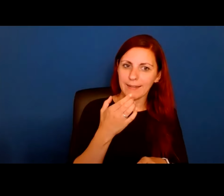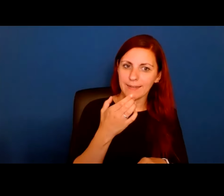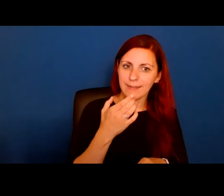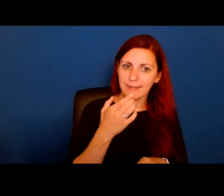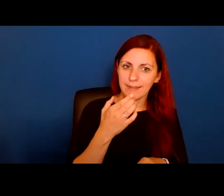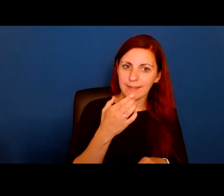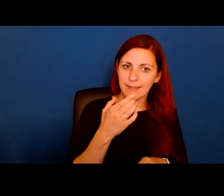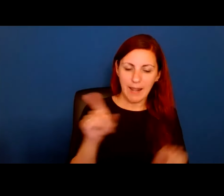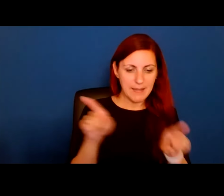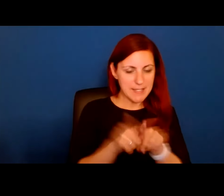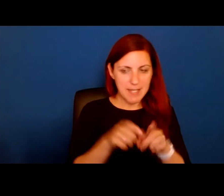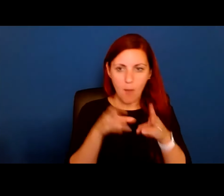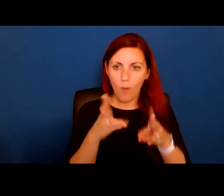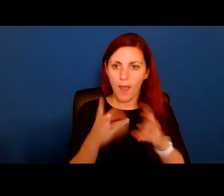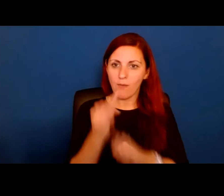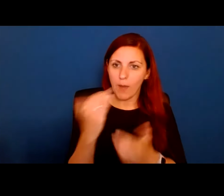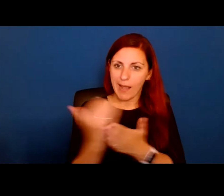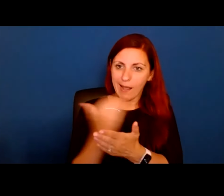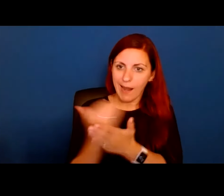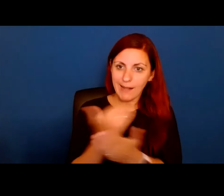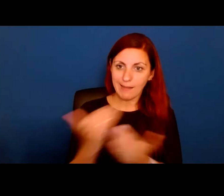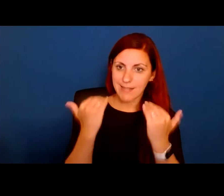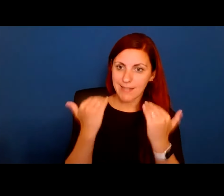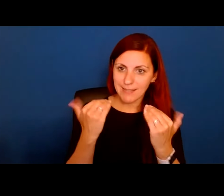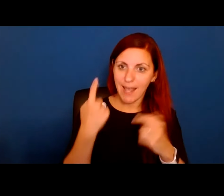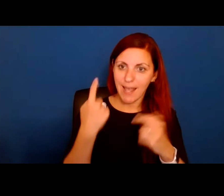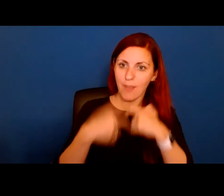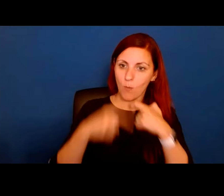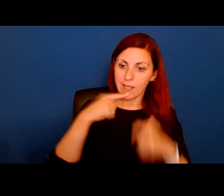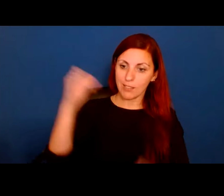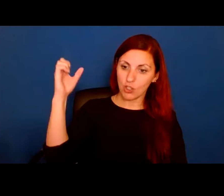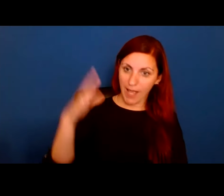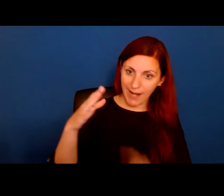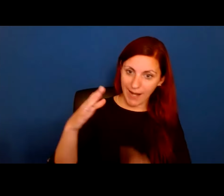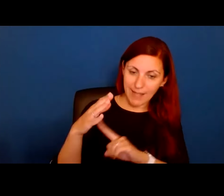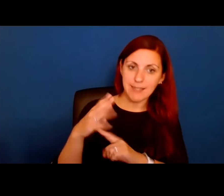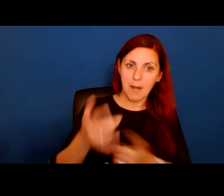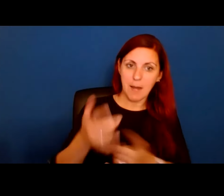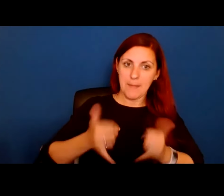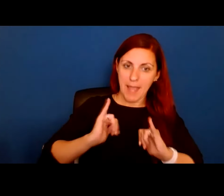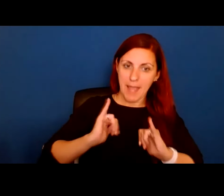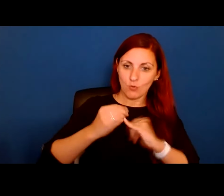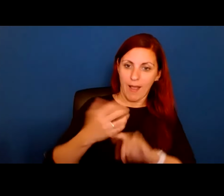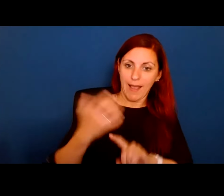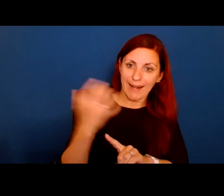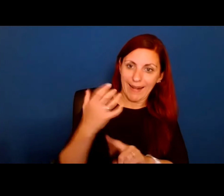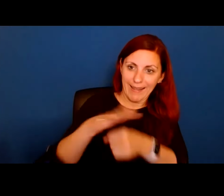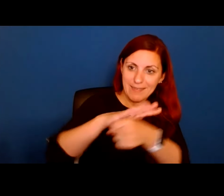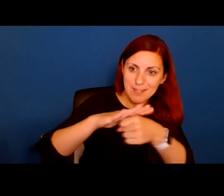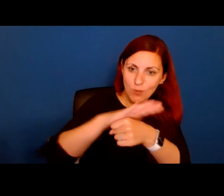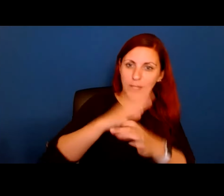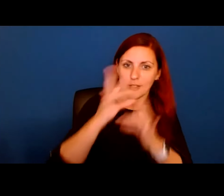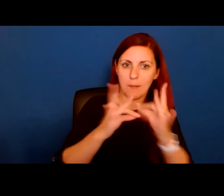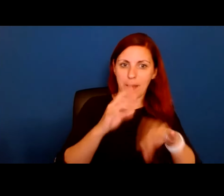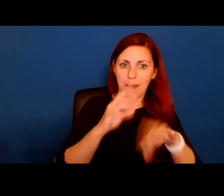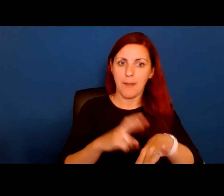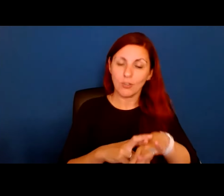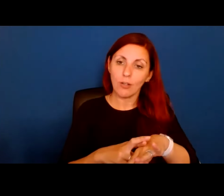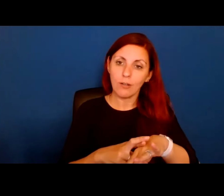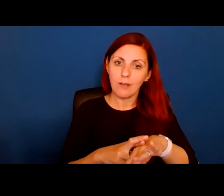shine a cleansing light on the extent of sexual harassment and bullying in schools, and take the necessary steps to address it and stamp it out for all of our children.